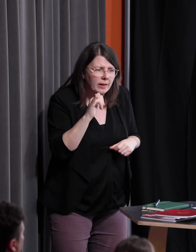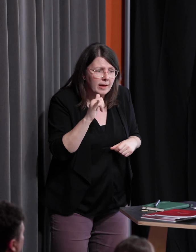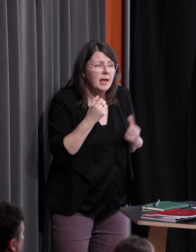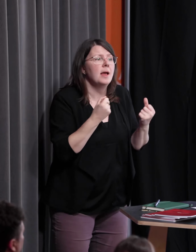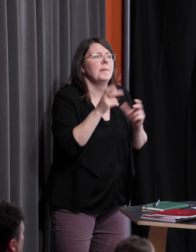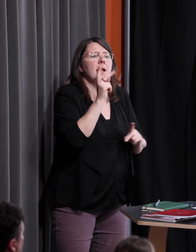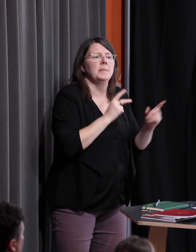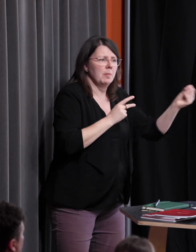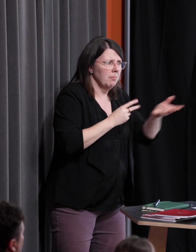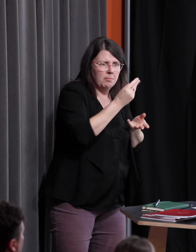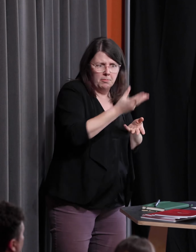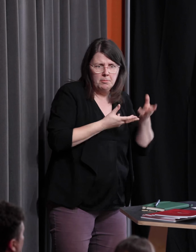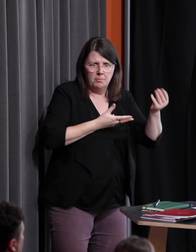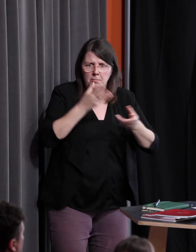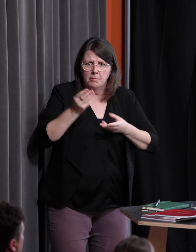me.